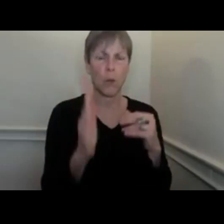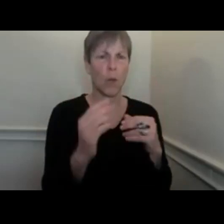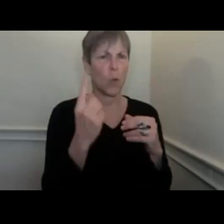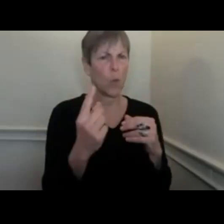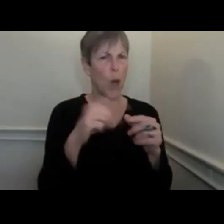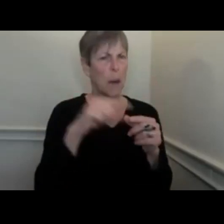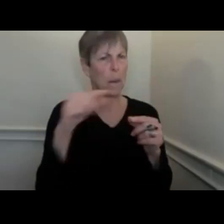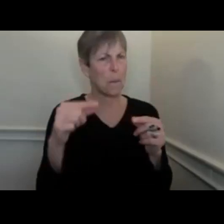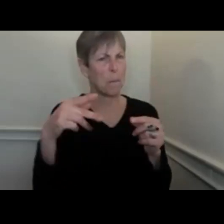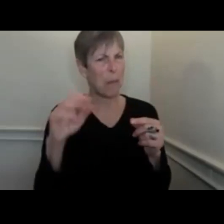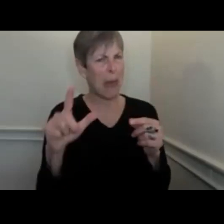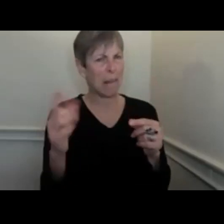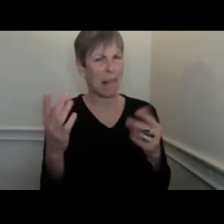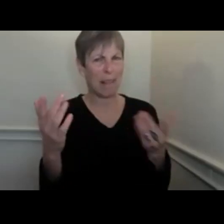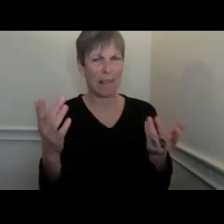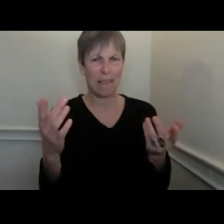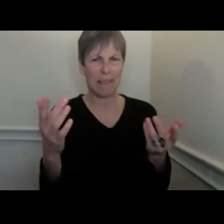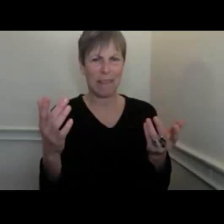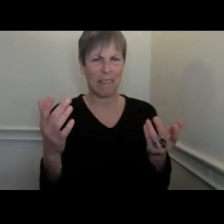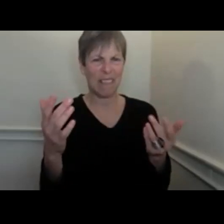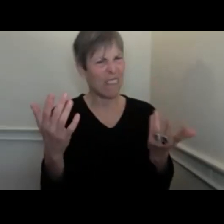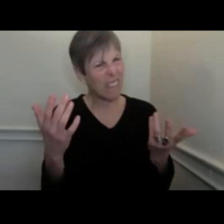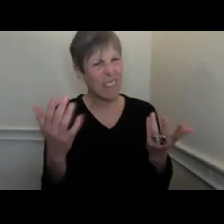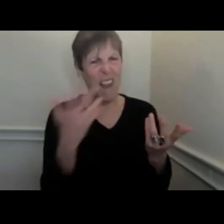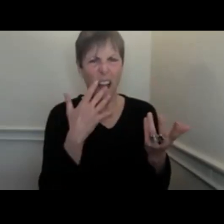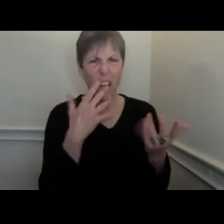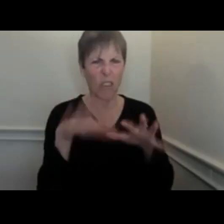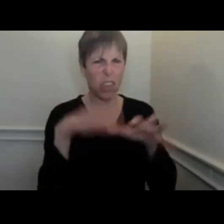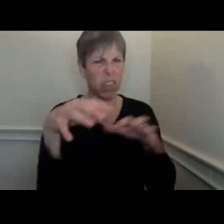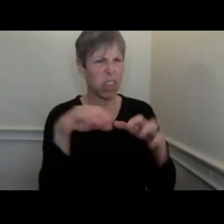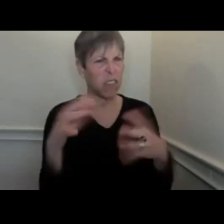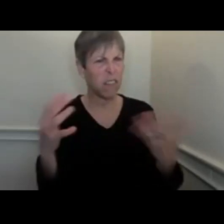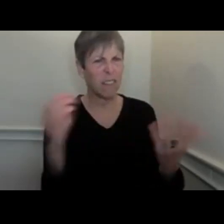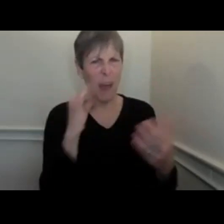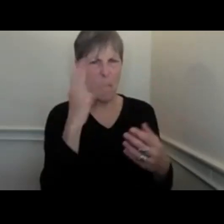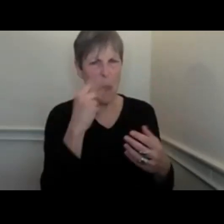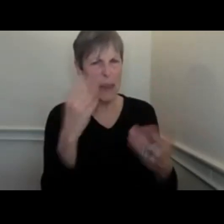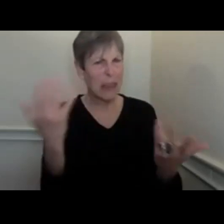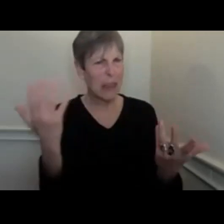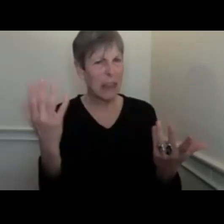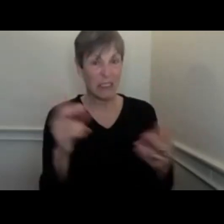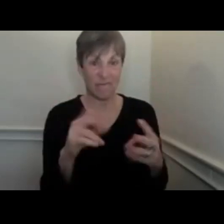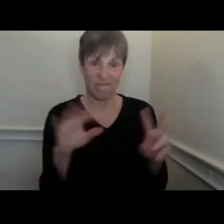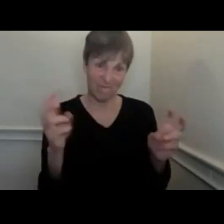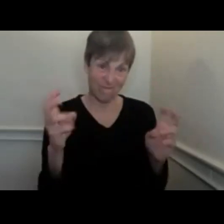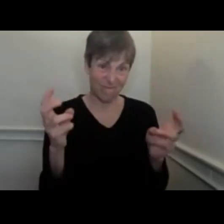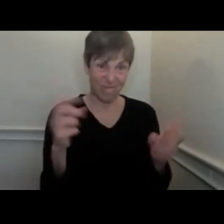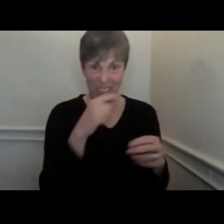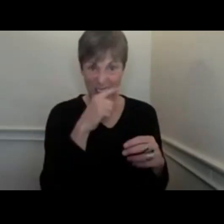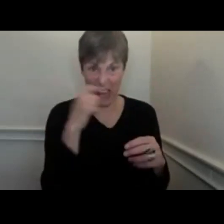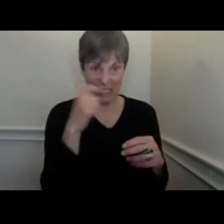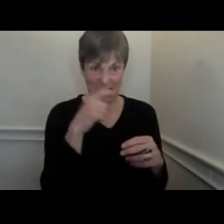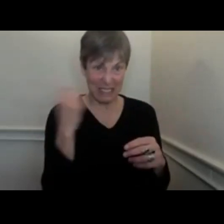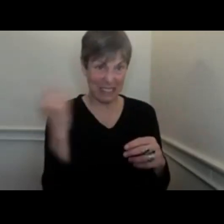of awkward, and the colors will be splotchy. It's a very homely zinnia when they first blossom, that